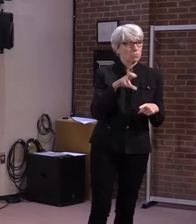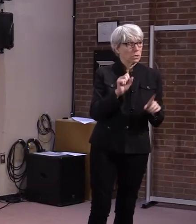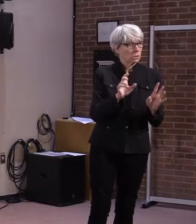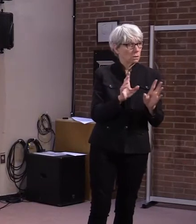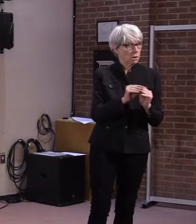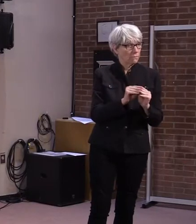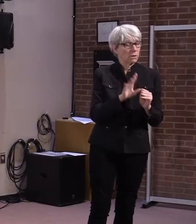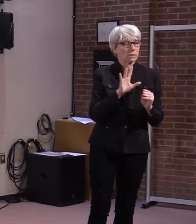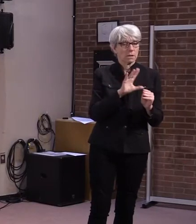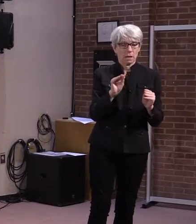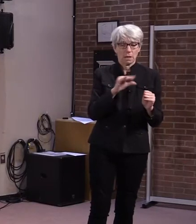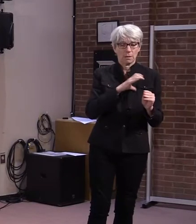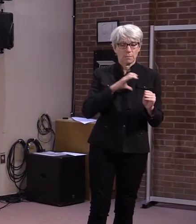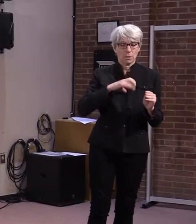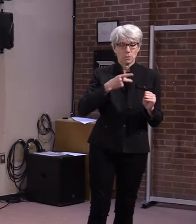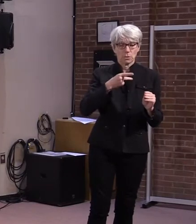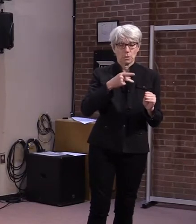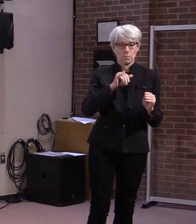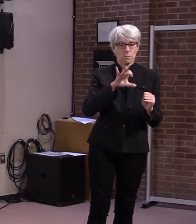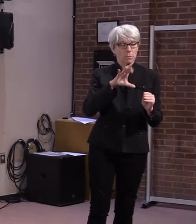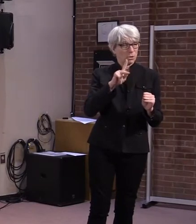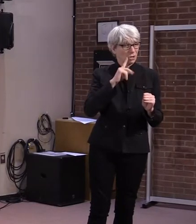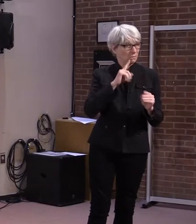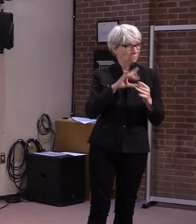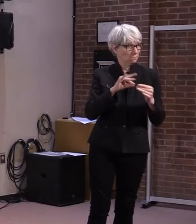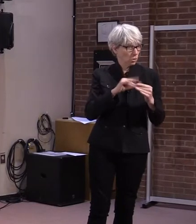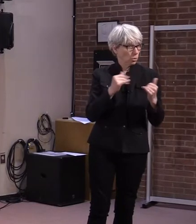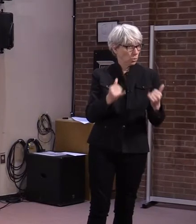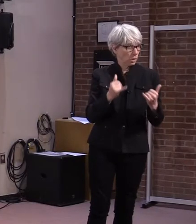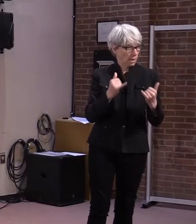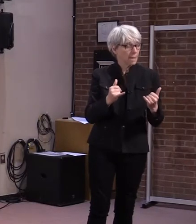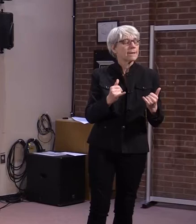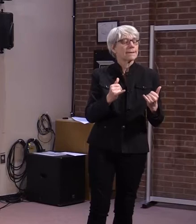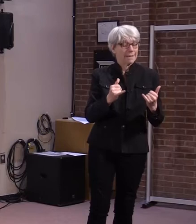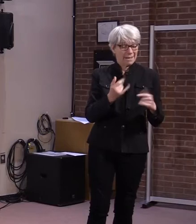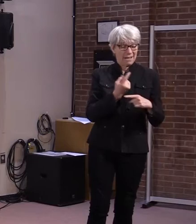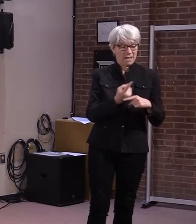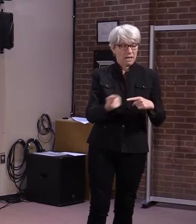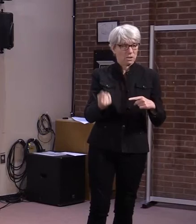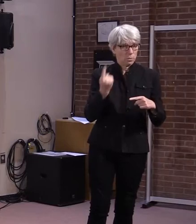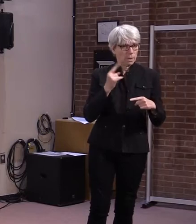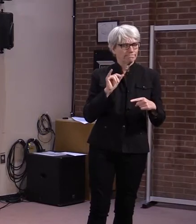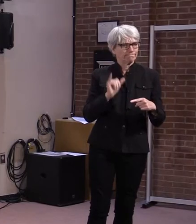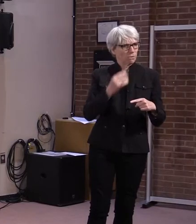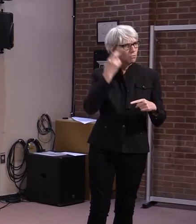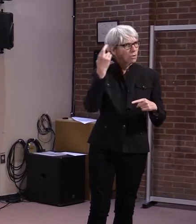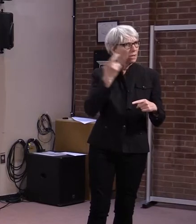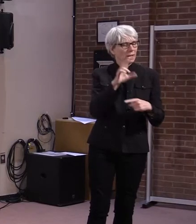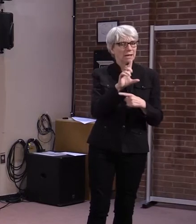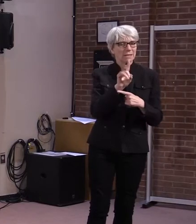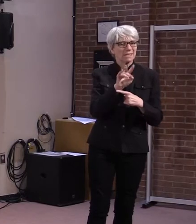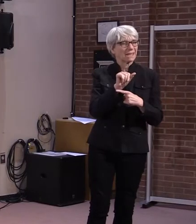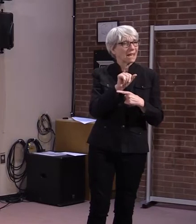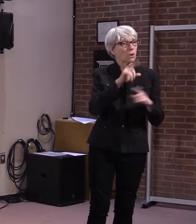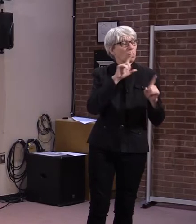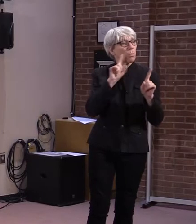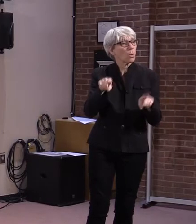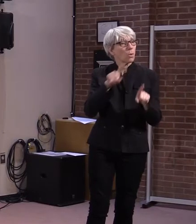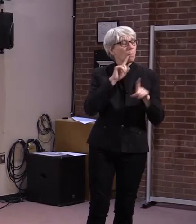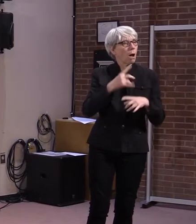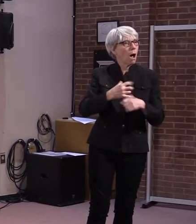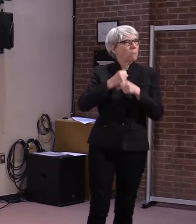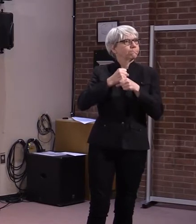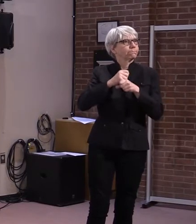and Commissioner Pichek, early last week, we began to identify a delay in lab results. The delay was